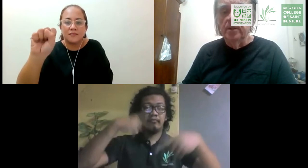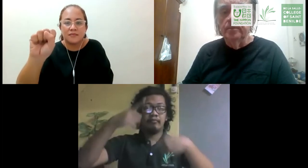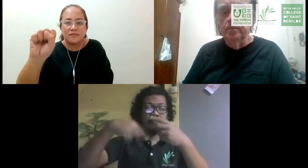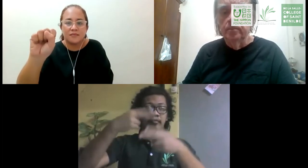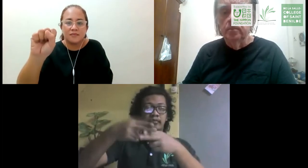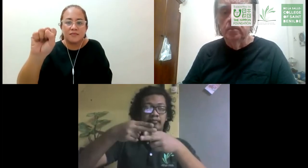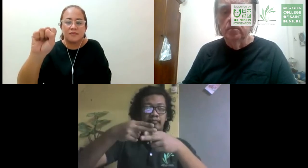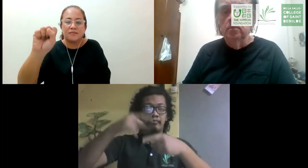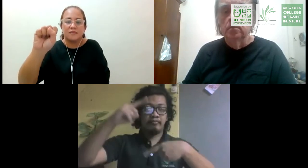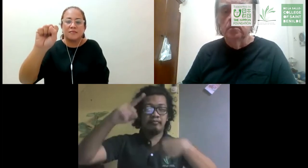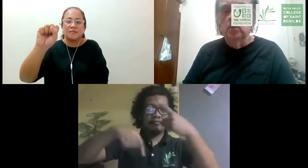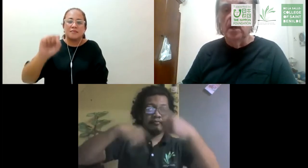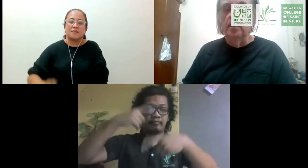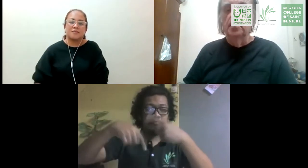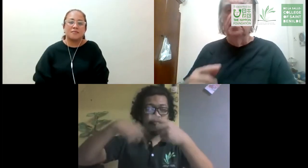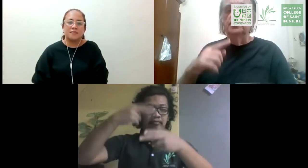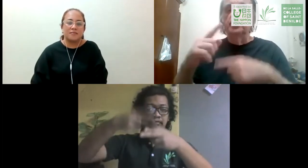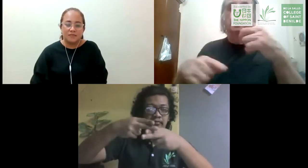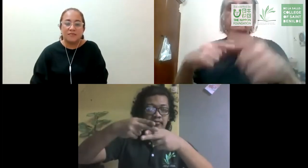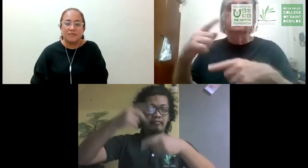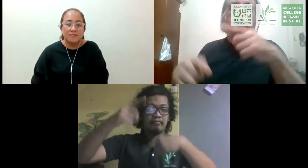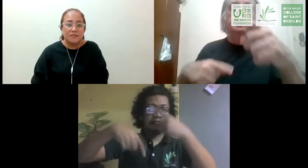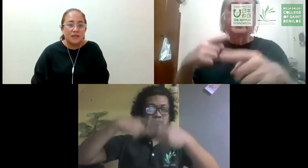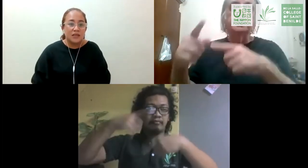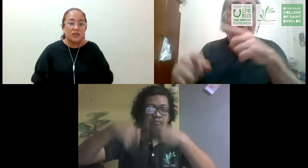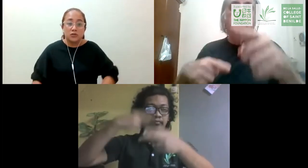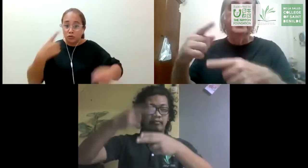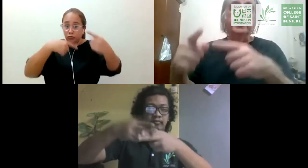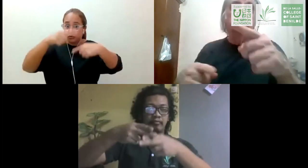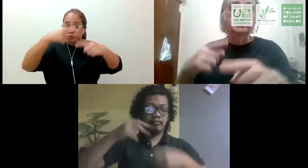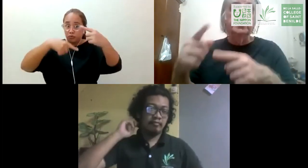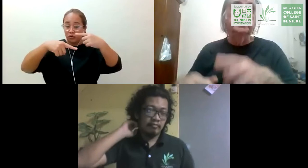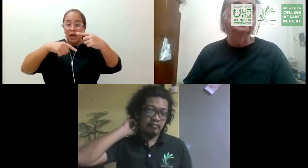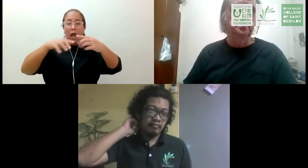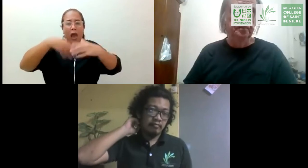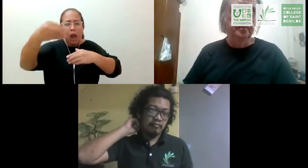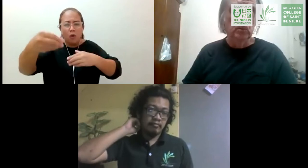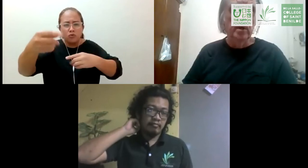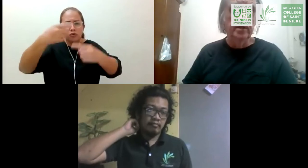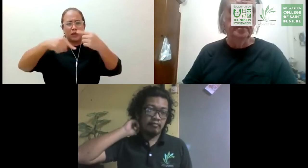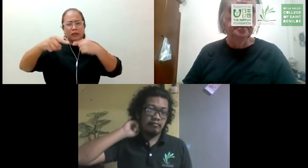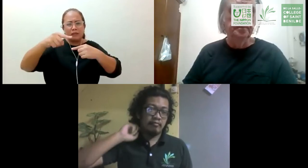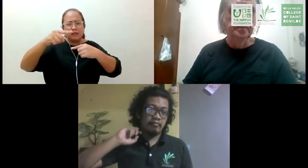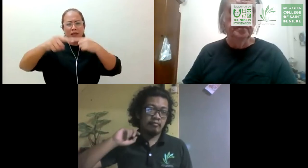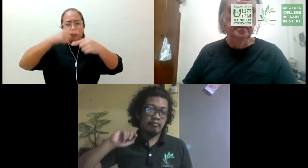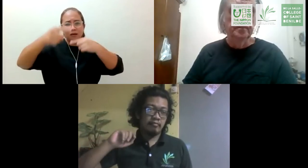Name Sign sign. name. Sign name. Yeah. Sign. So you're actually going out with sign,